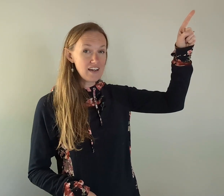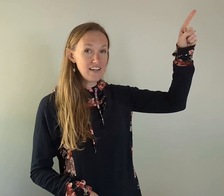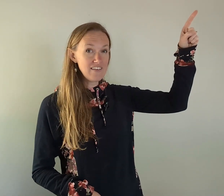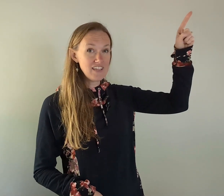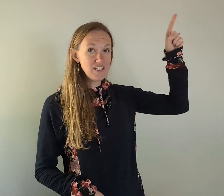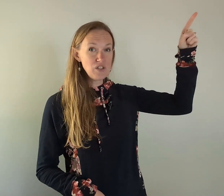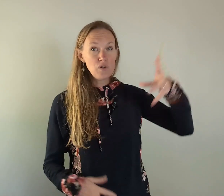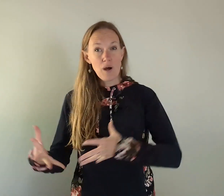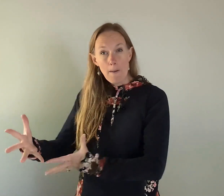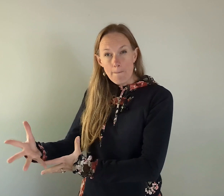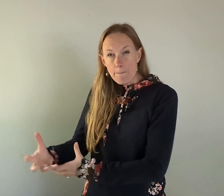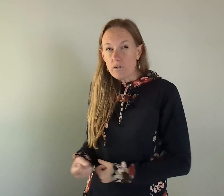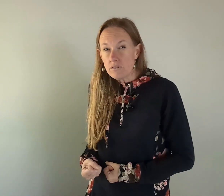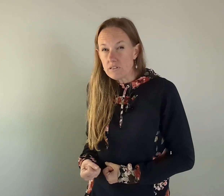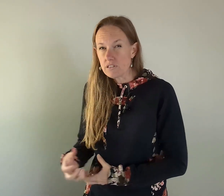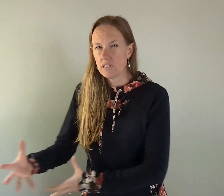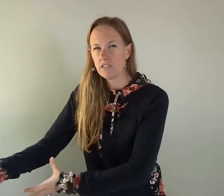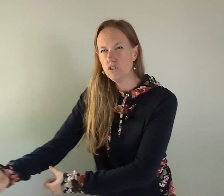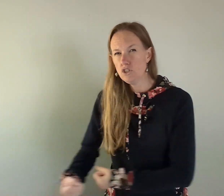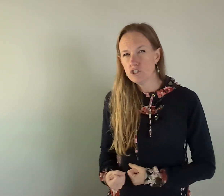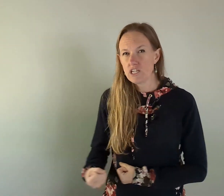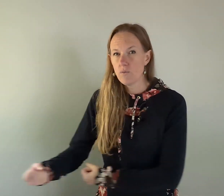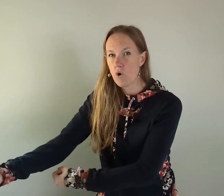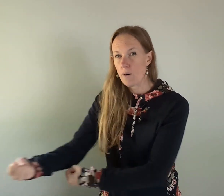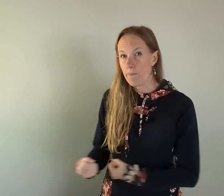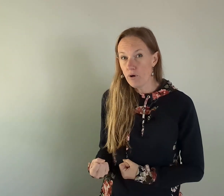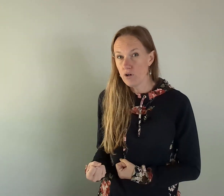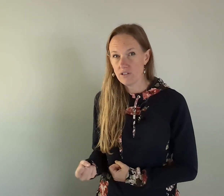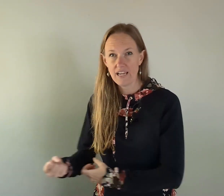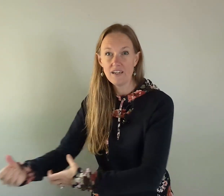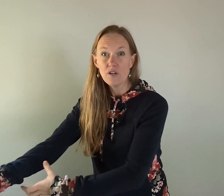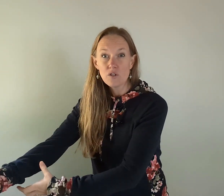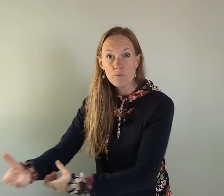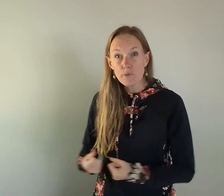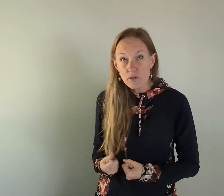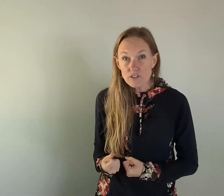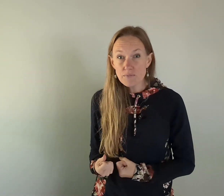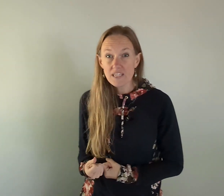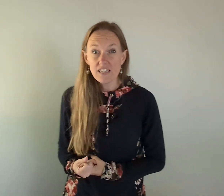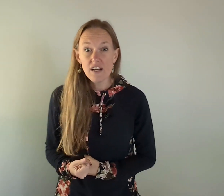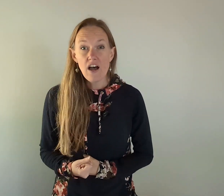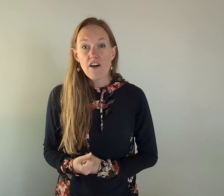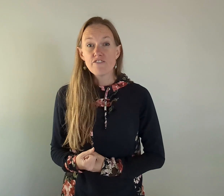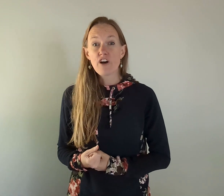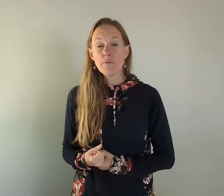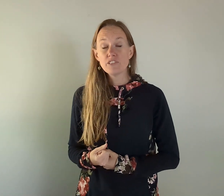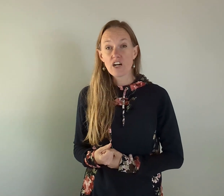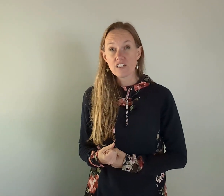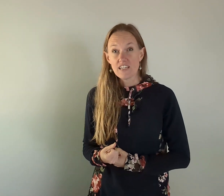in heaven, you pulled, like, tug of war, pull, okay? You pulled me from